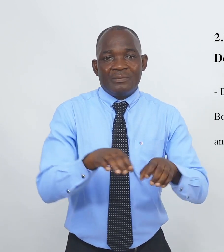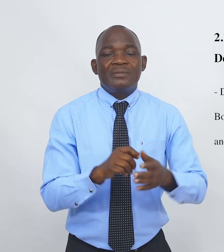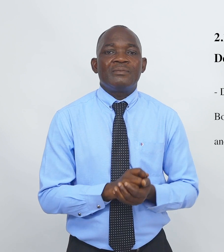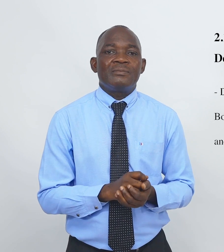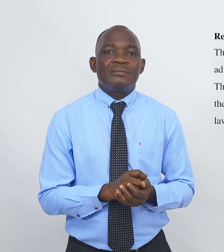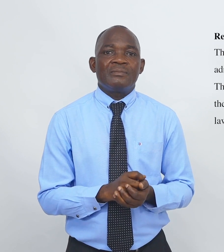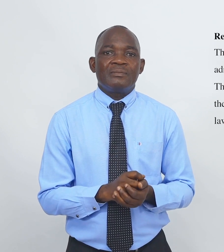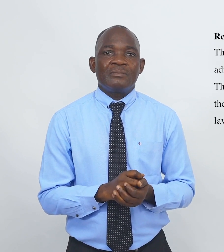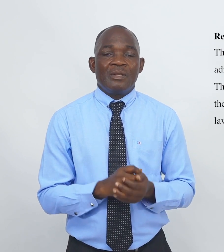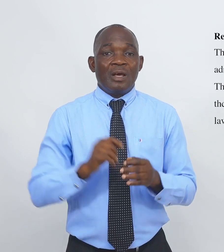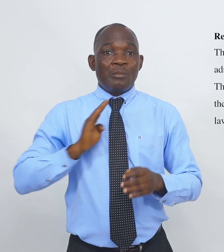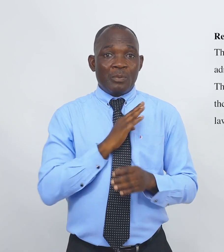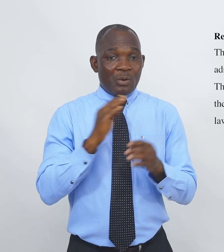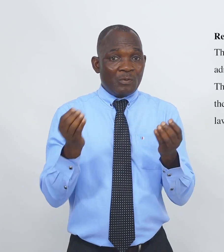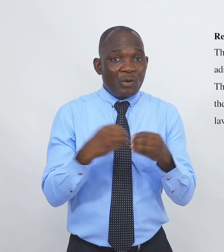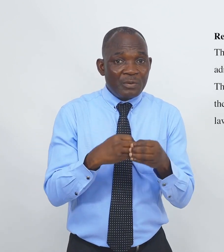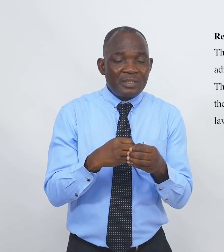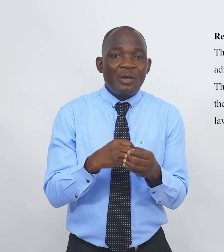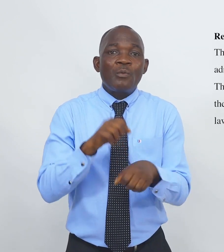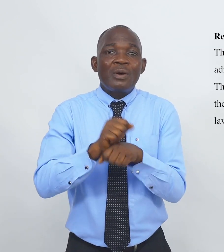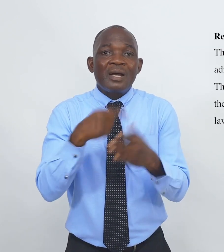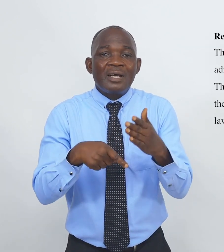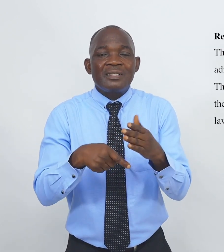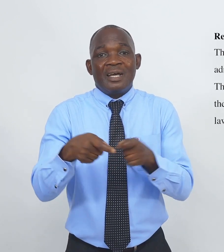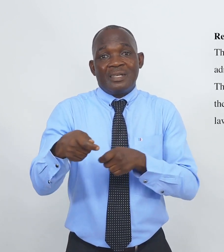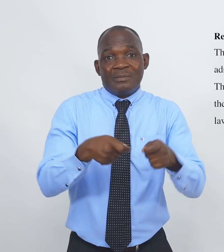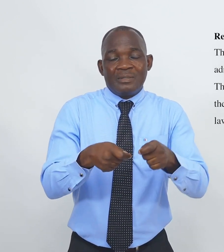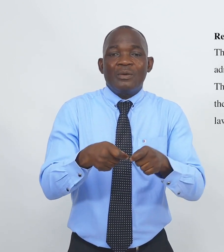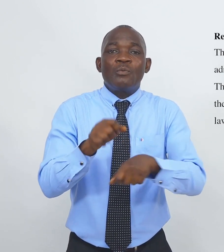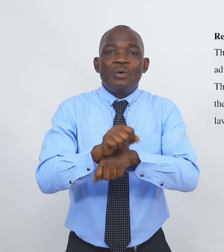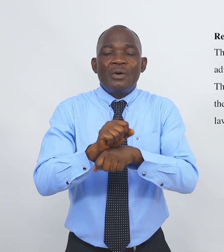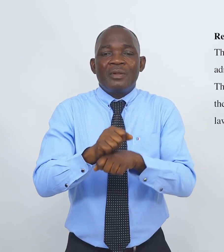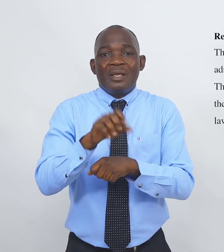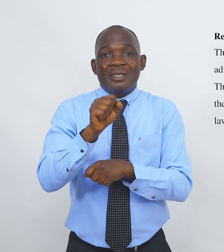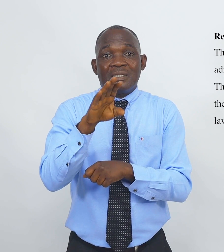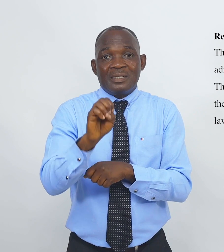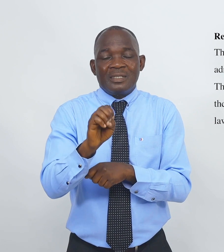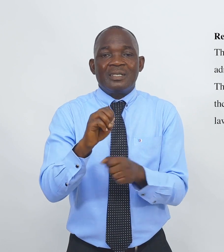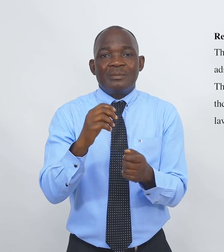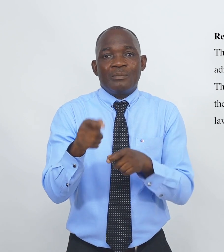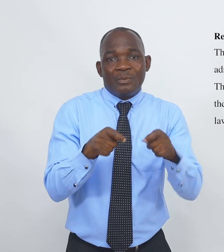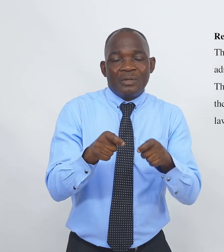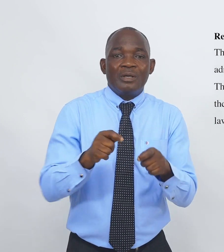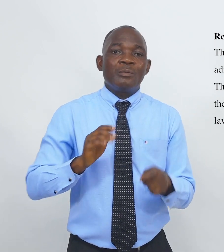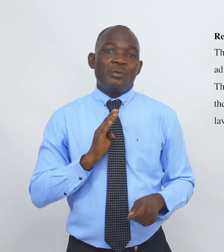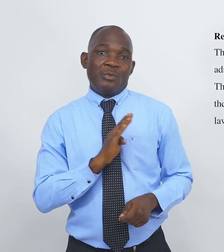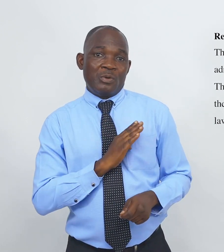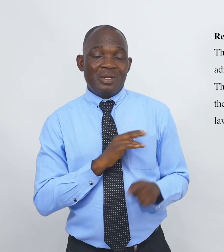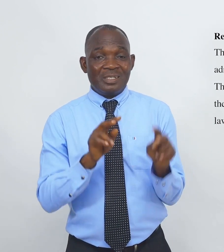activities. The Board Secretariat functions as the administrative wing of the SEC's governing body. The unit